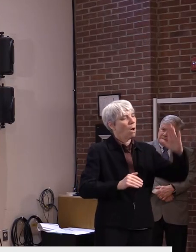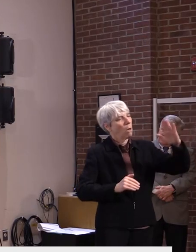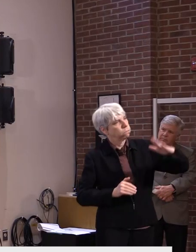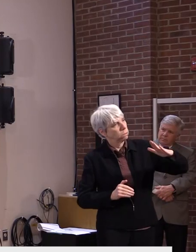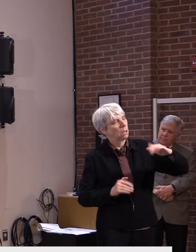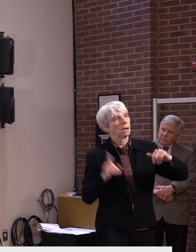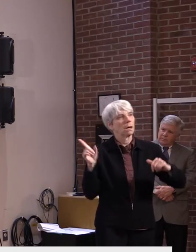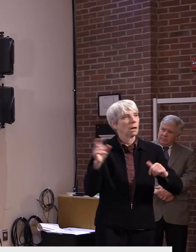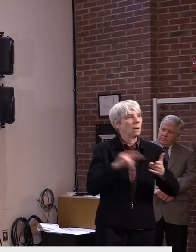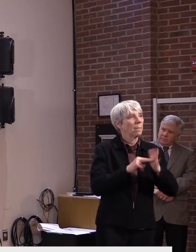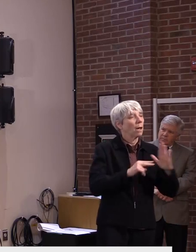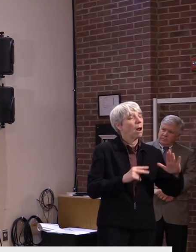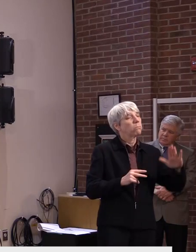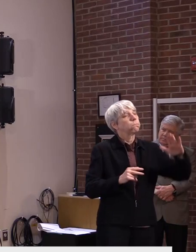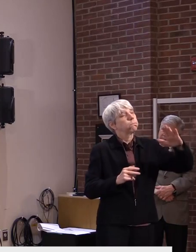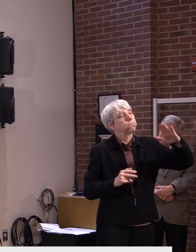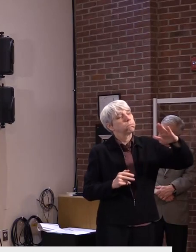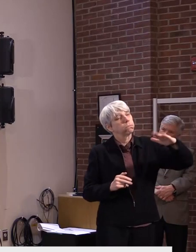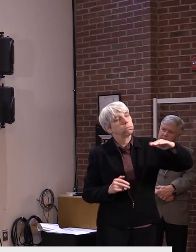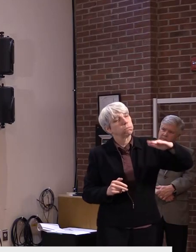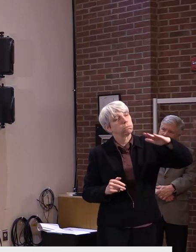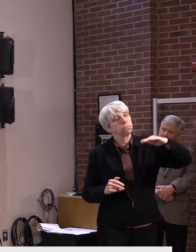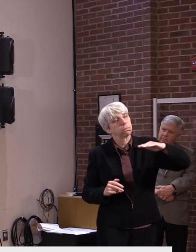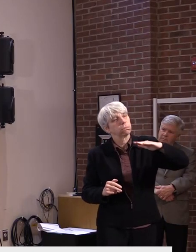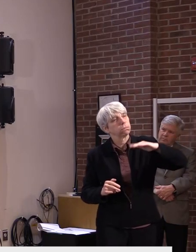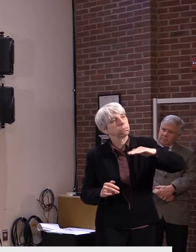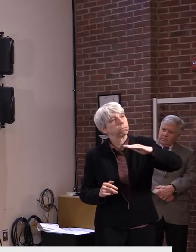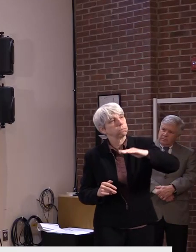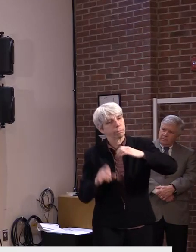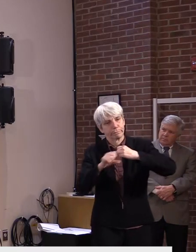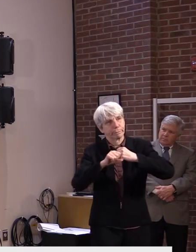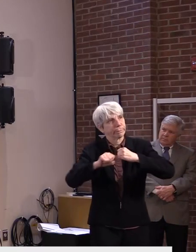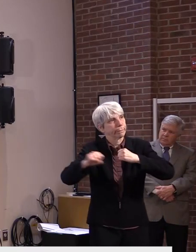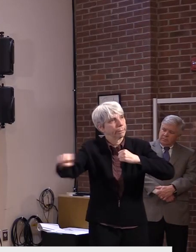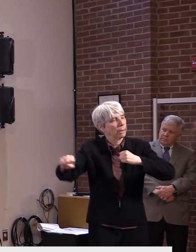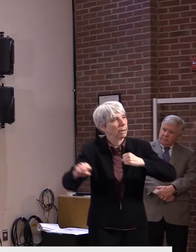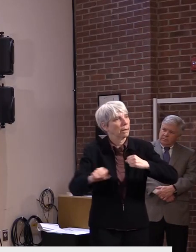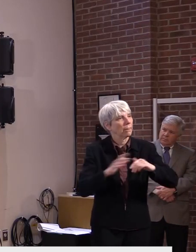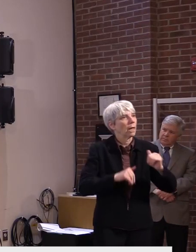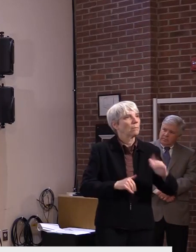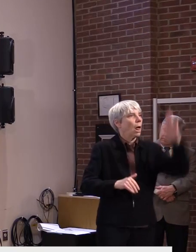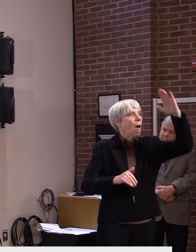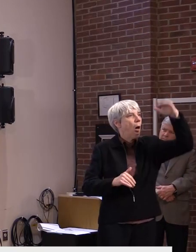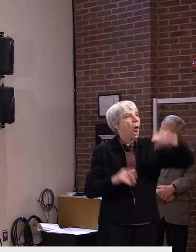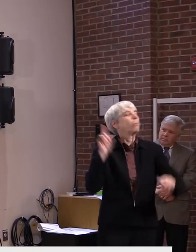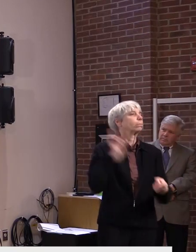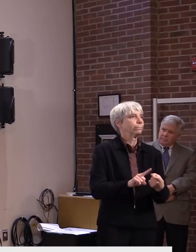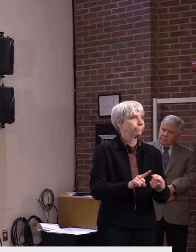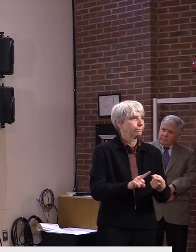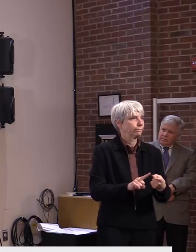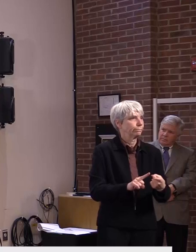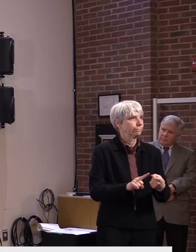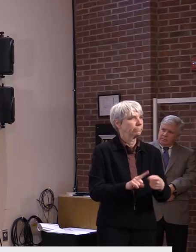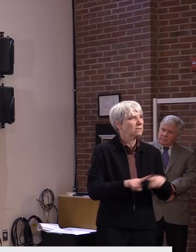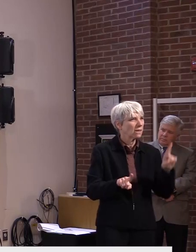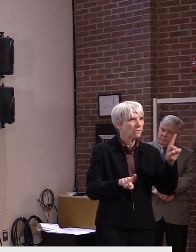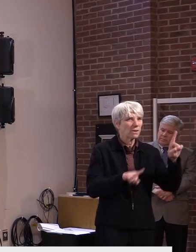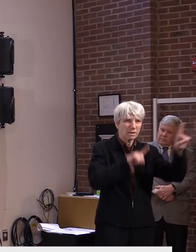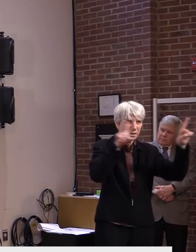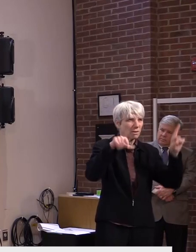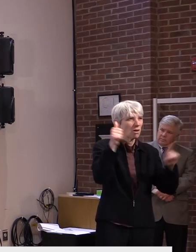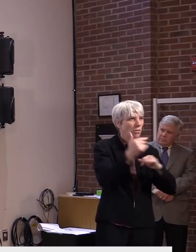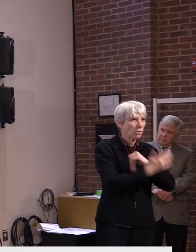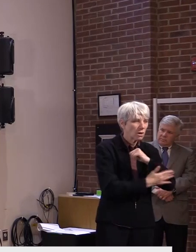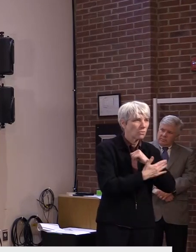in a sort of plateau kind of fashion for a longer period of time, and you're not going to see that abrupt, steep drop